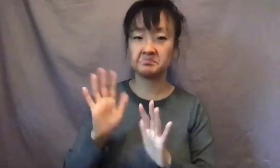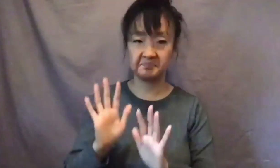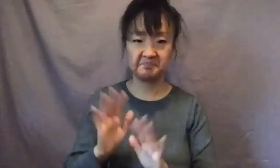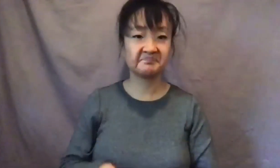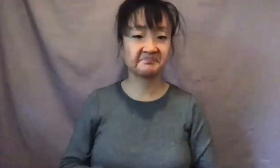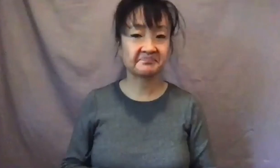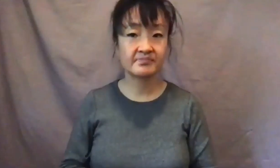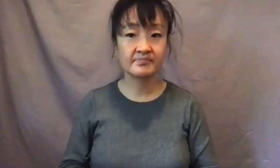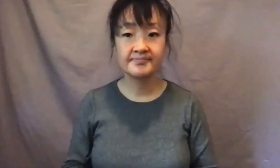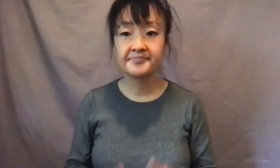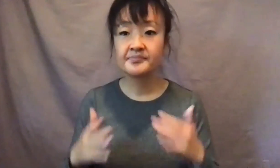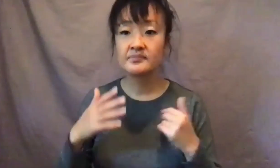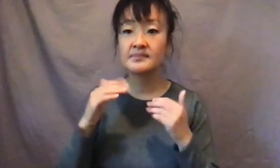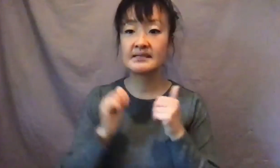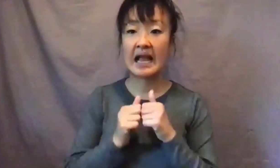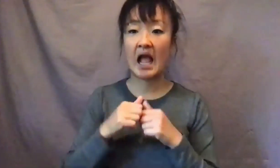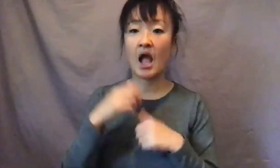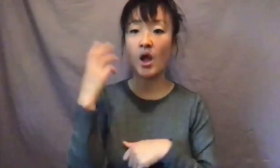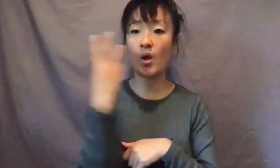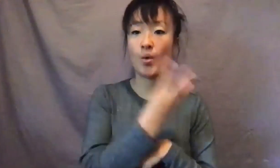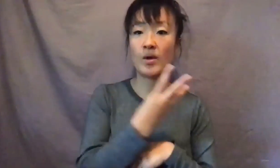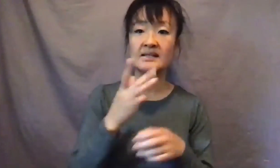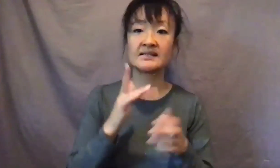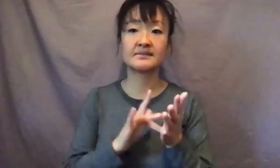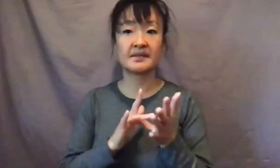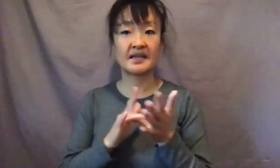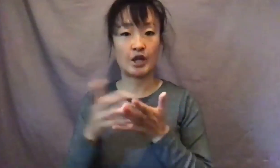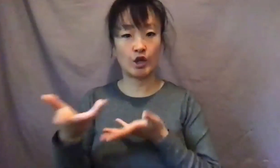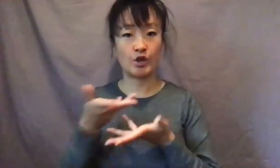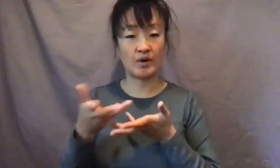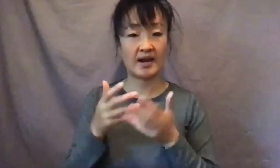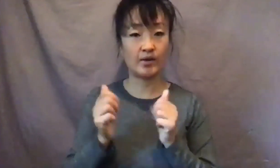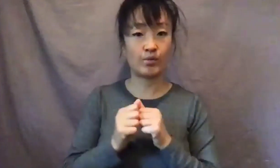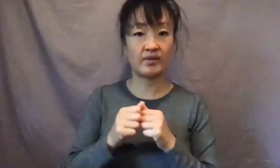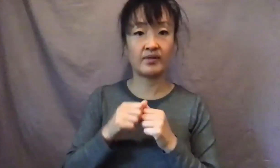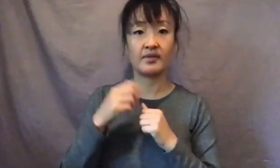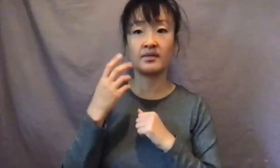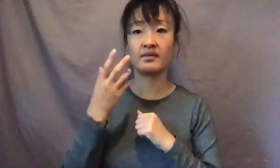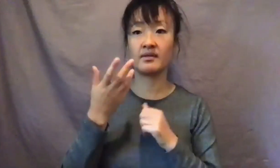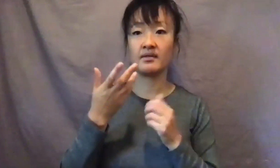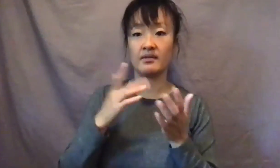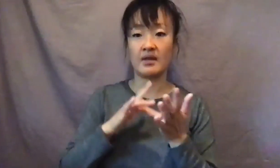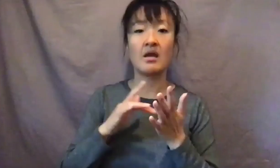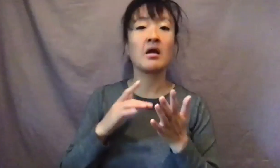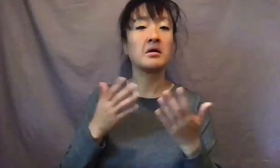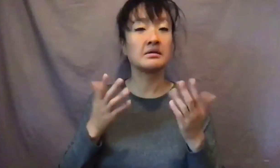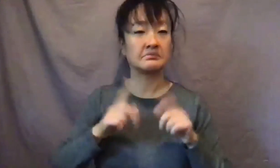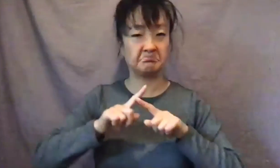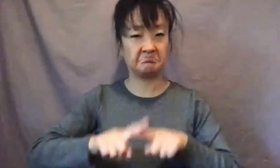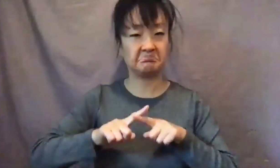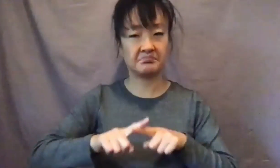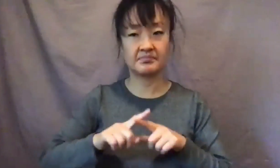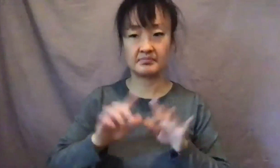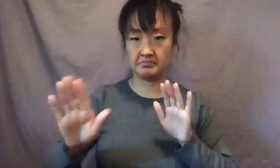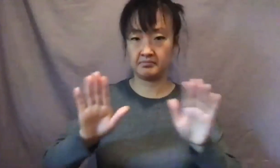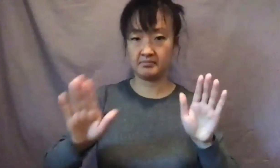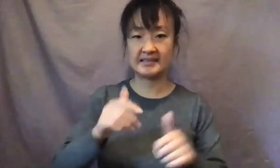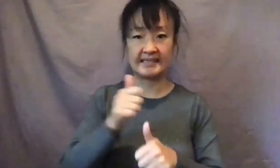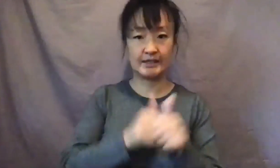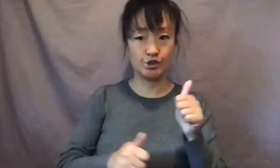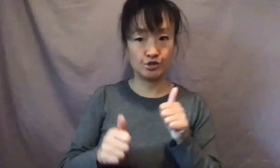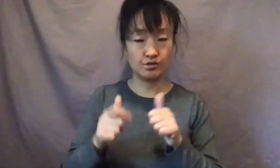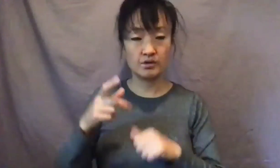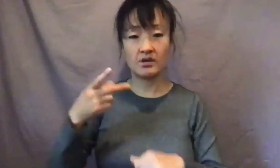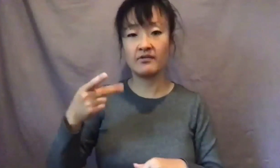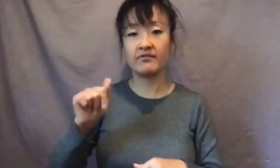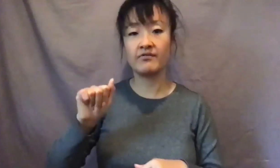How does Western medicine interact with Chinese herbs? It depends. We've got a lot of research on what each of these, you mean